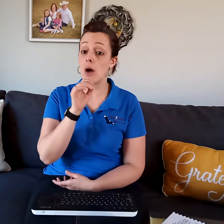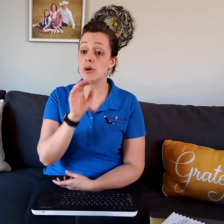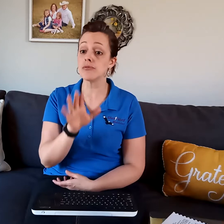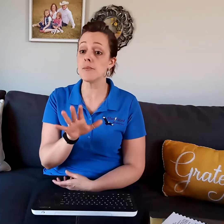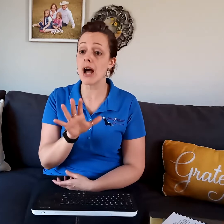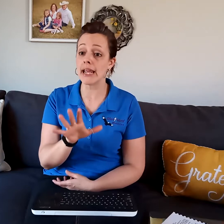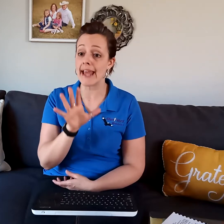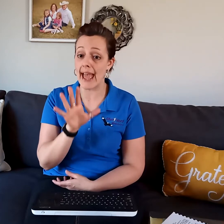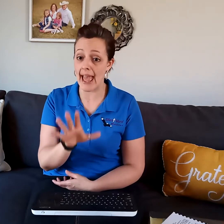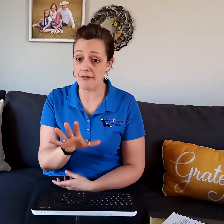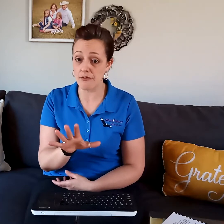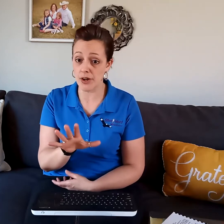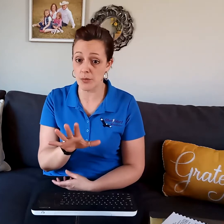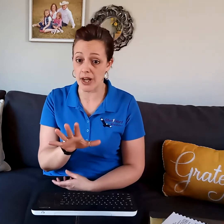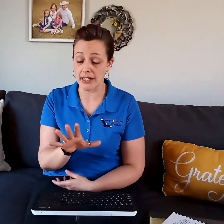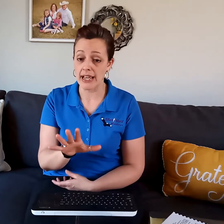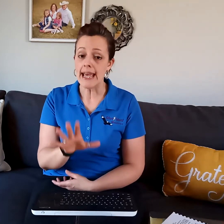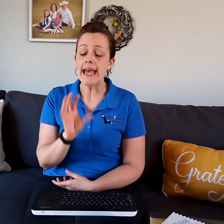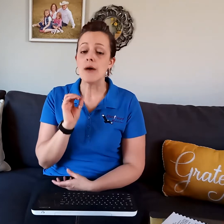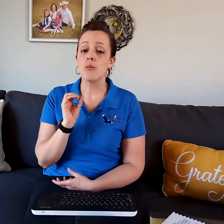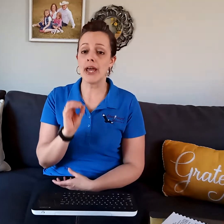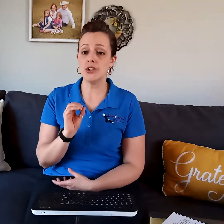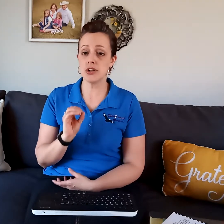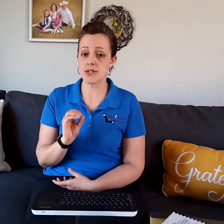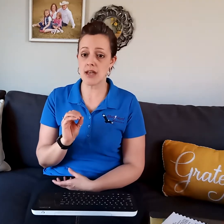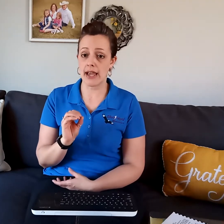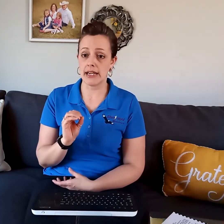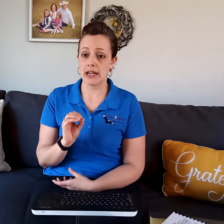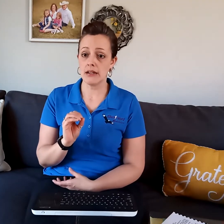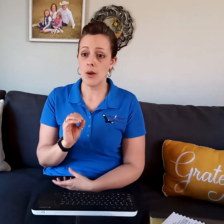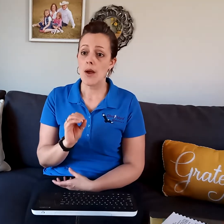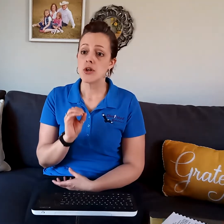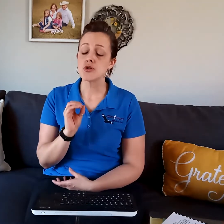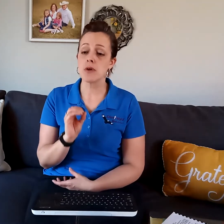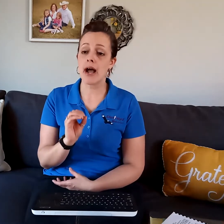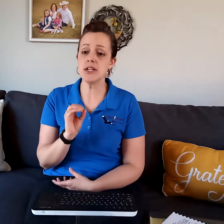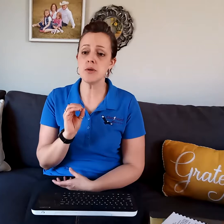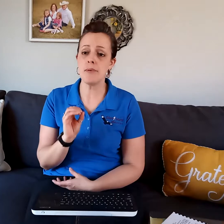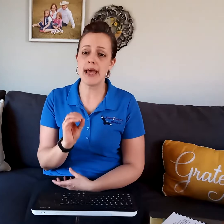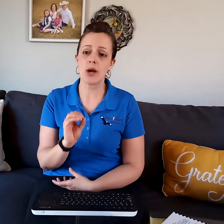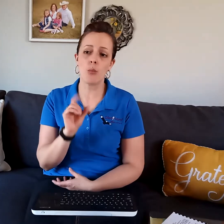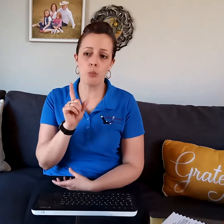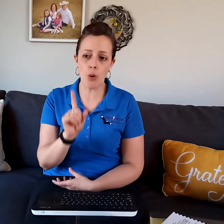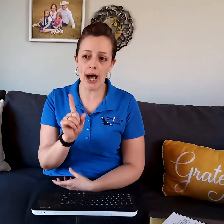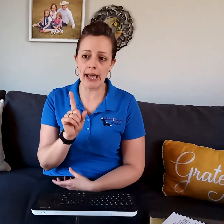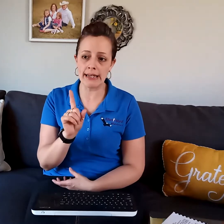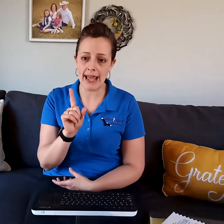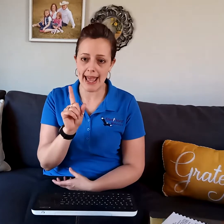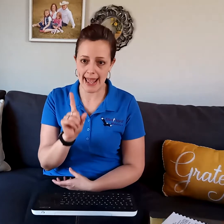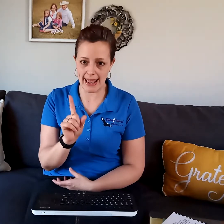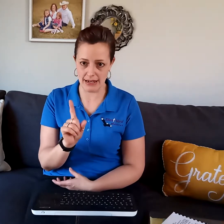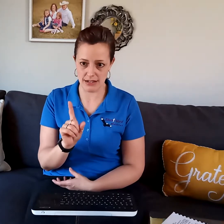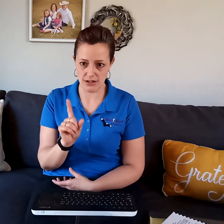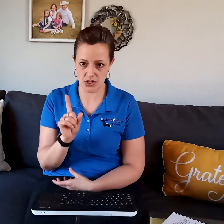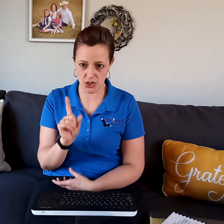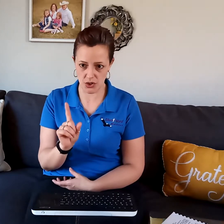will remind everyone, when you're signing, try to pick one hand to